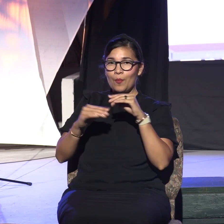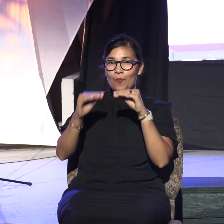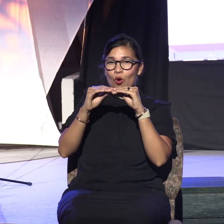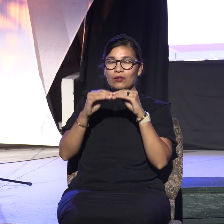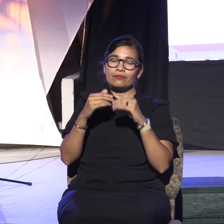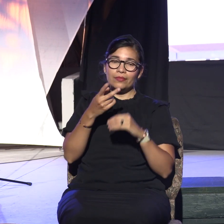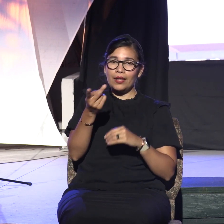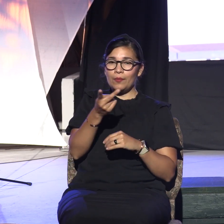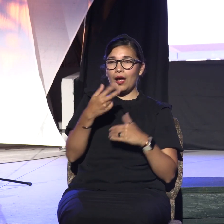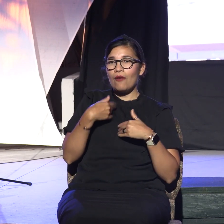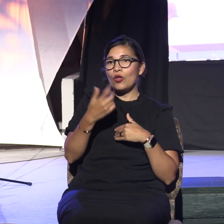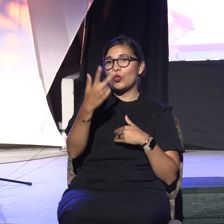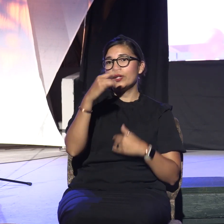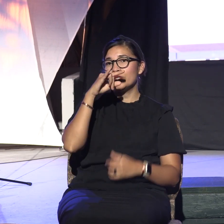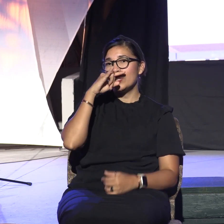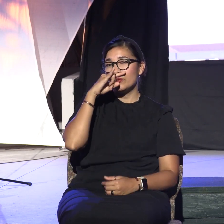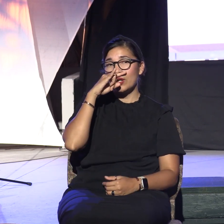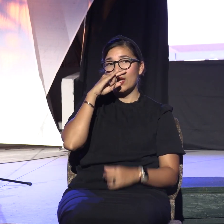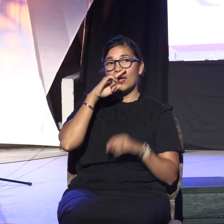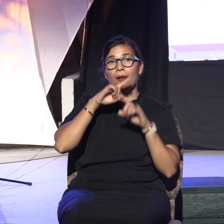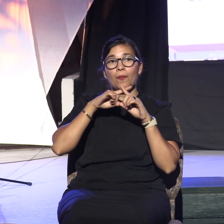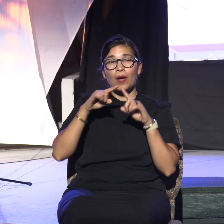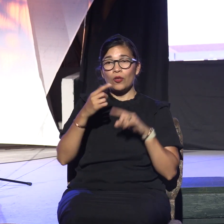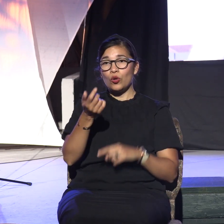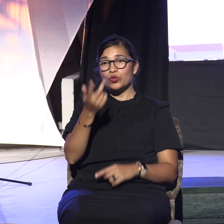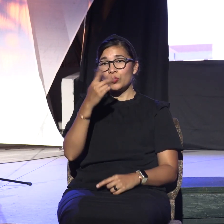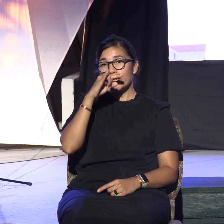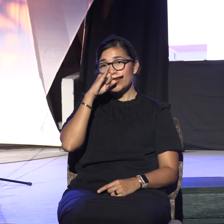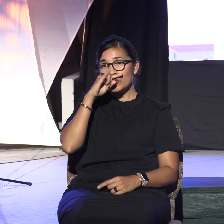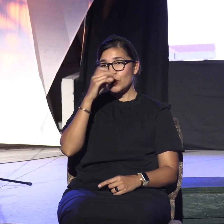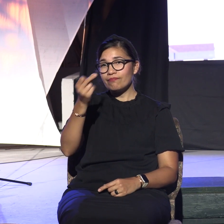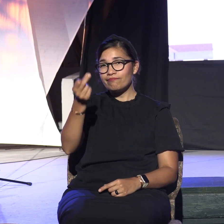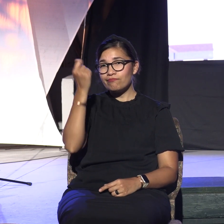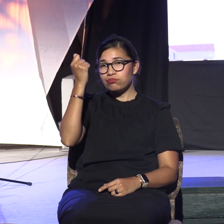And I thought about their hands now polka dotted with age spots,